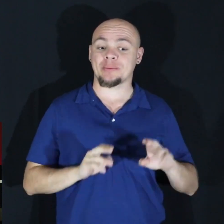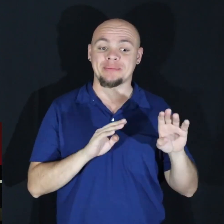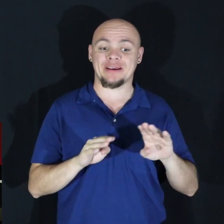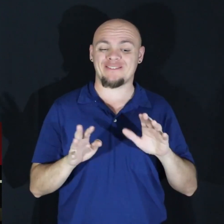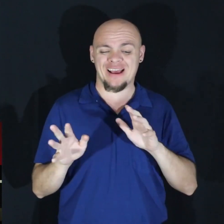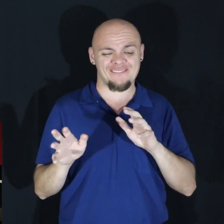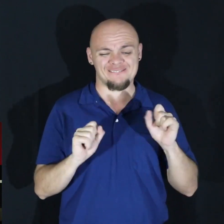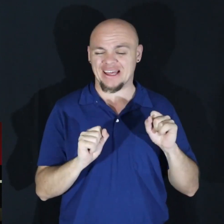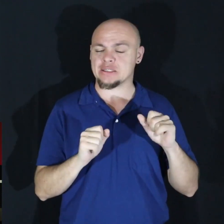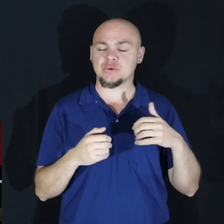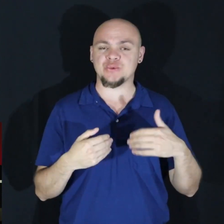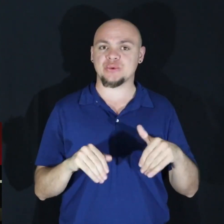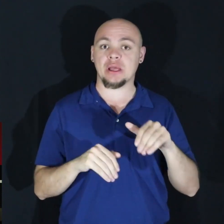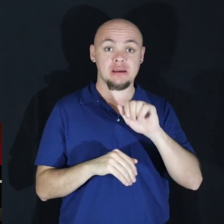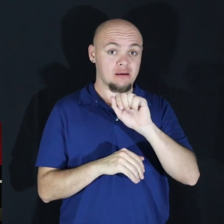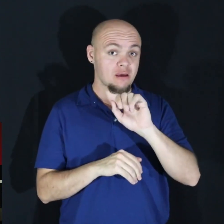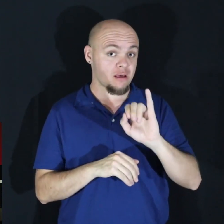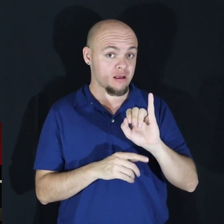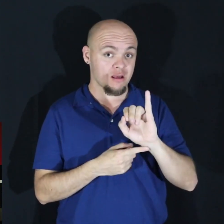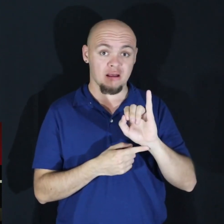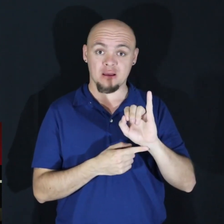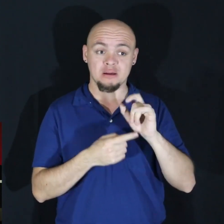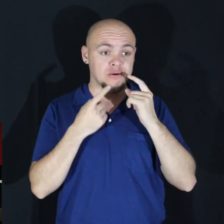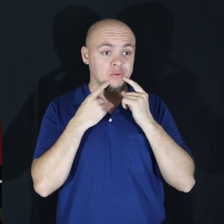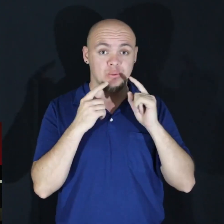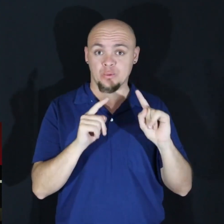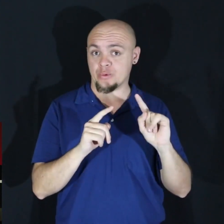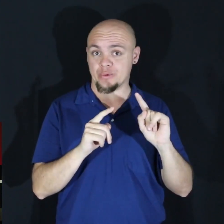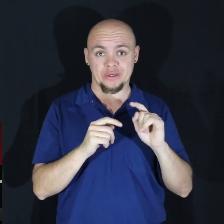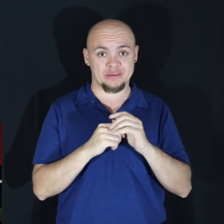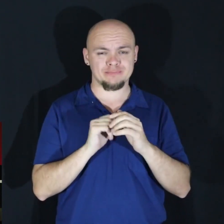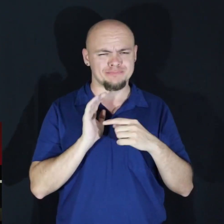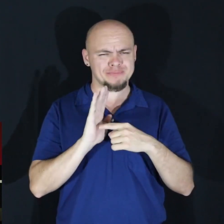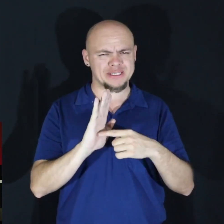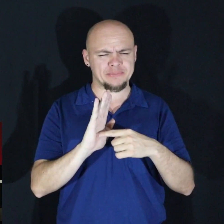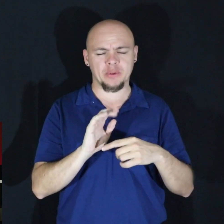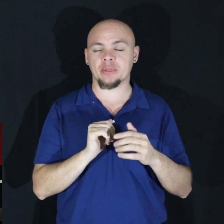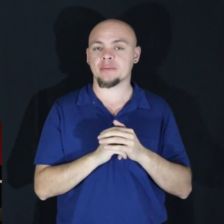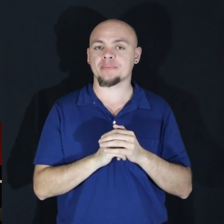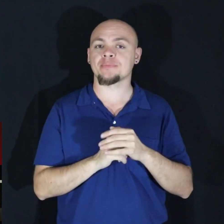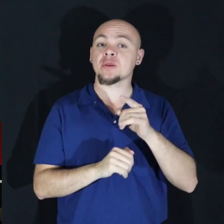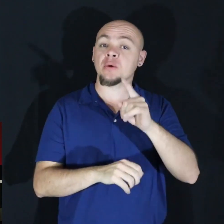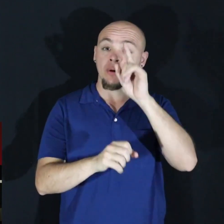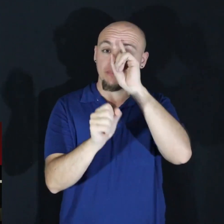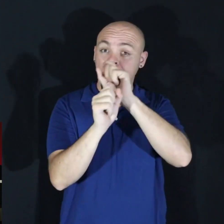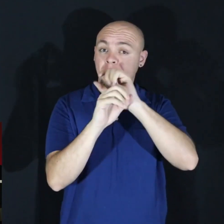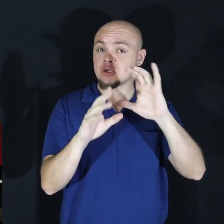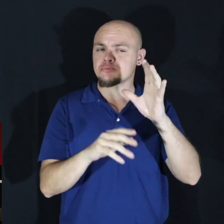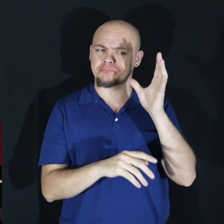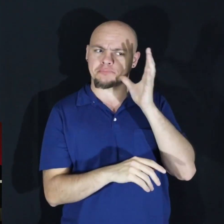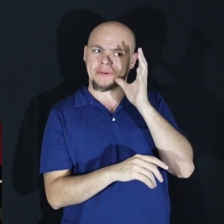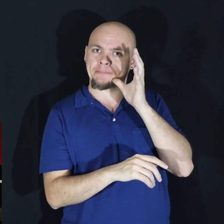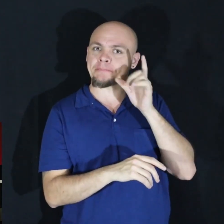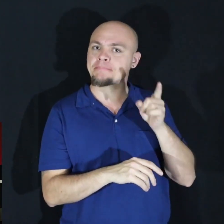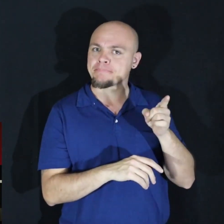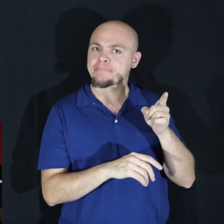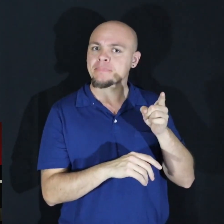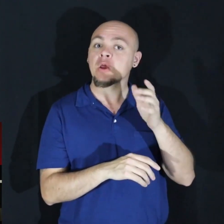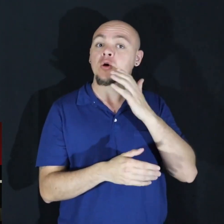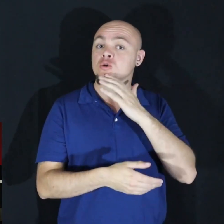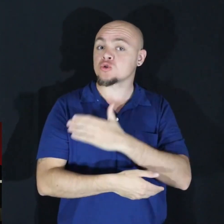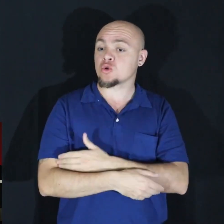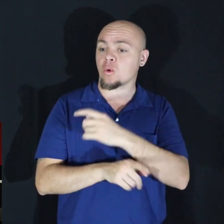so I'll give you a case of where AI is not working. So imagine being this mom, getting a phone call from your